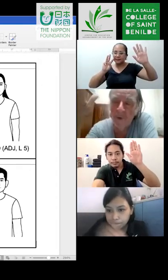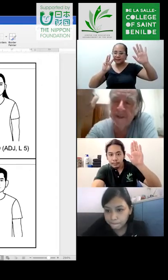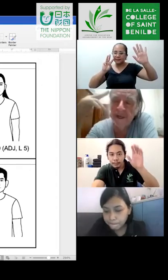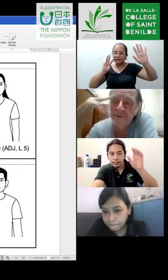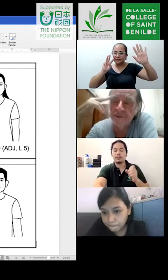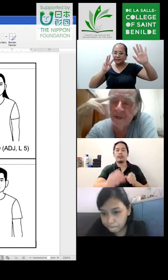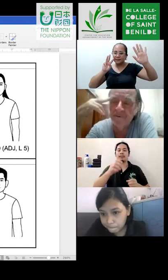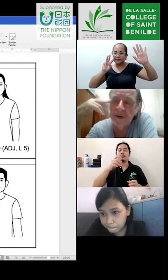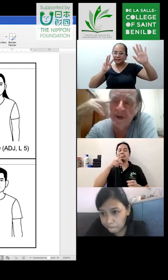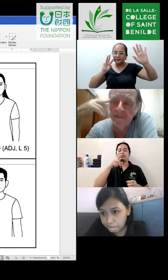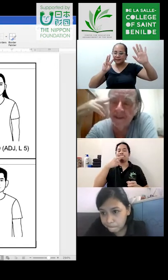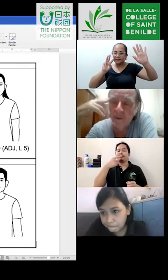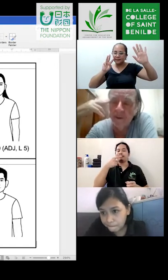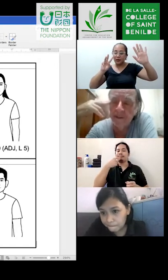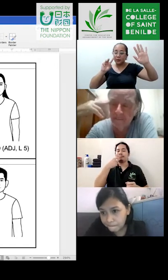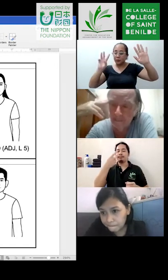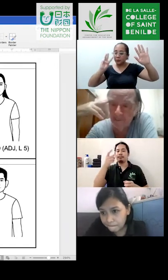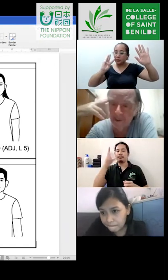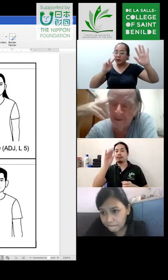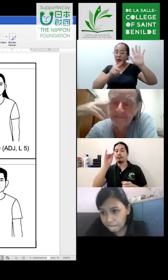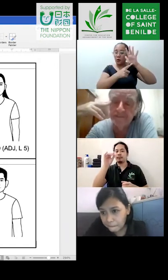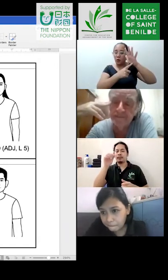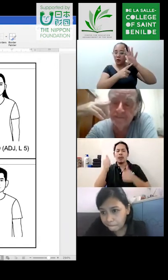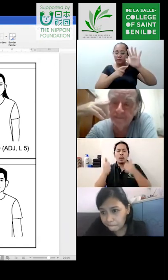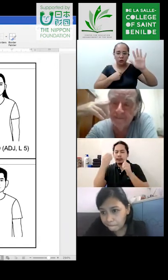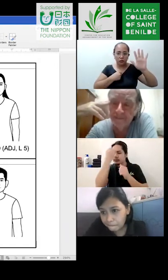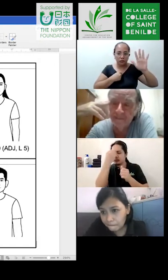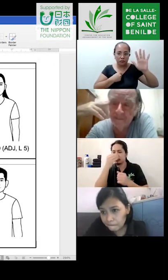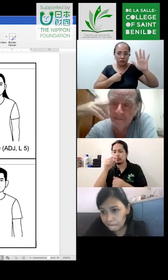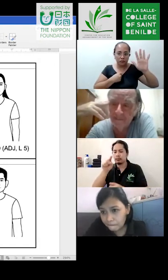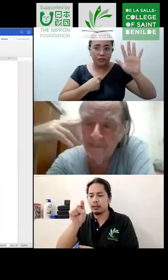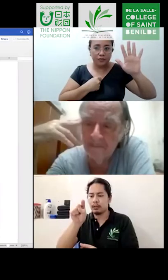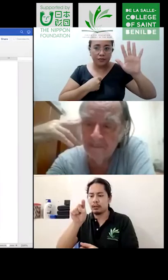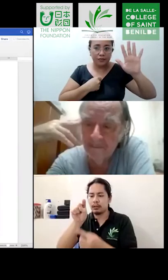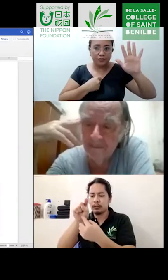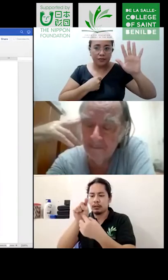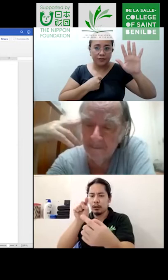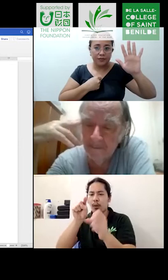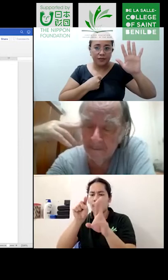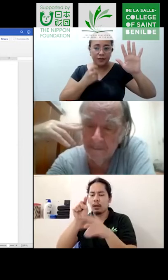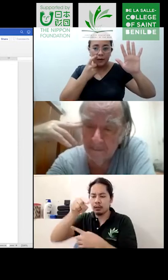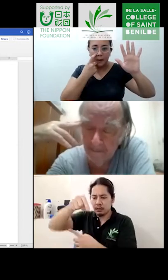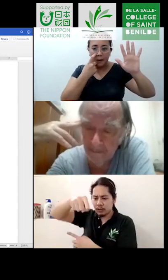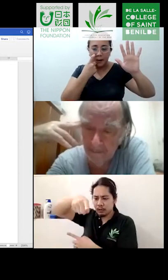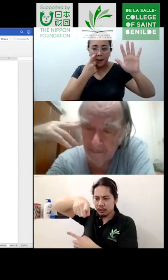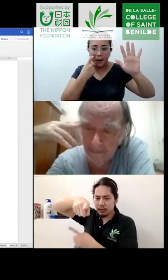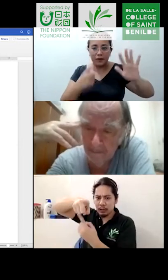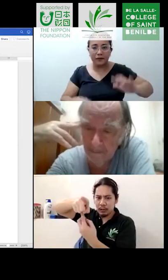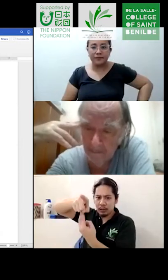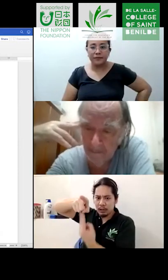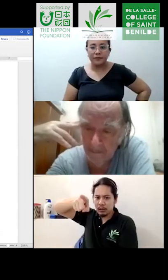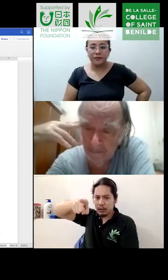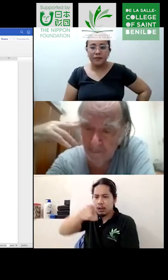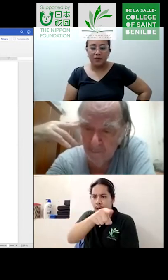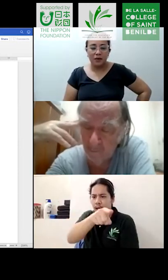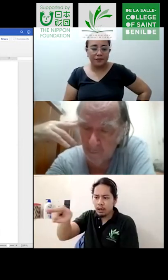Shaq has his hand up. of the palm and the oops, sorry. Sorry. So Yami, you're confused